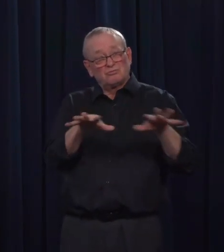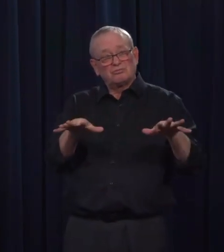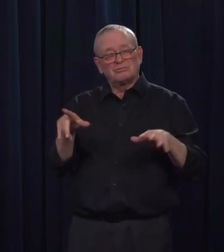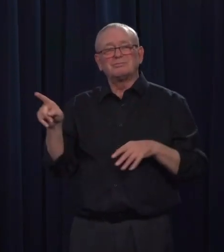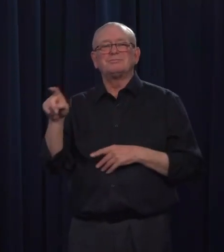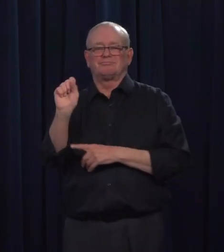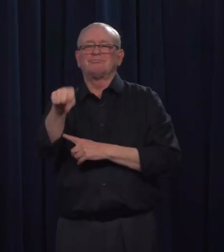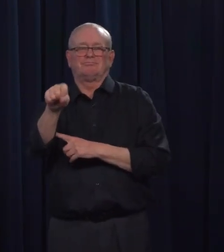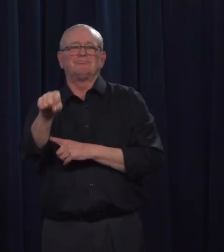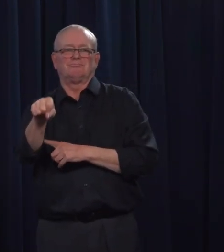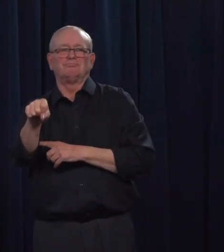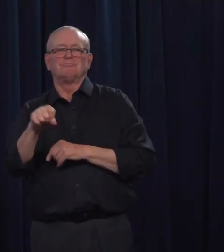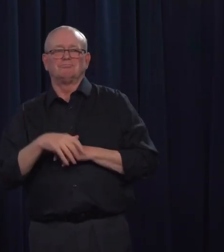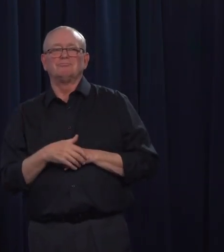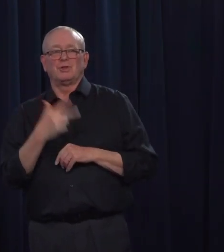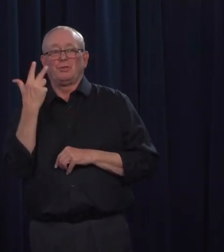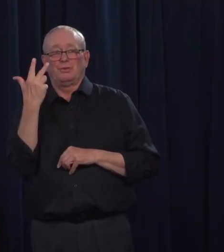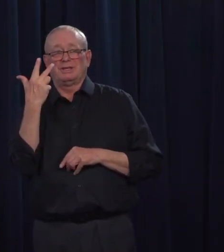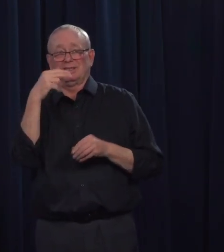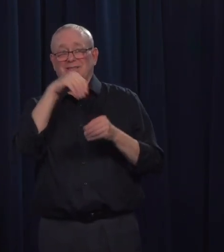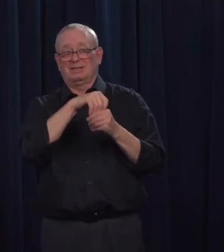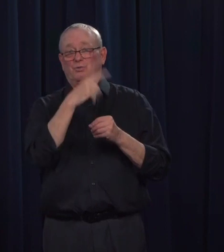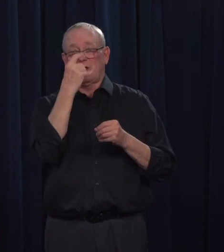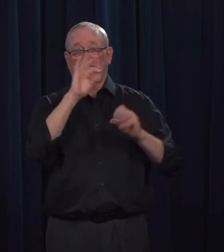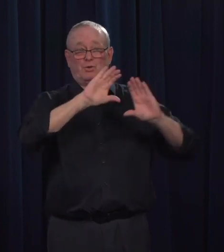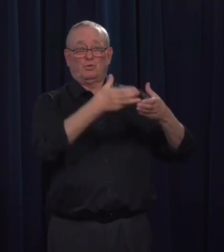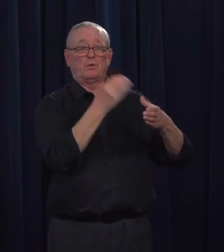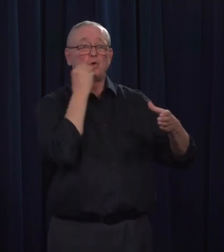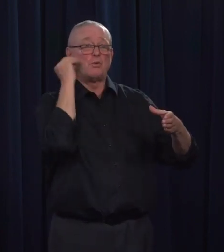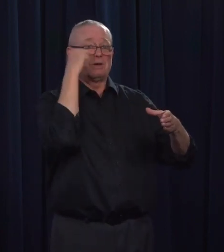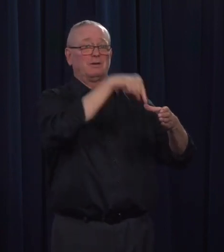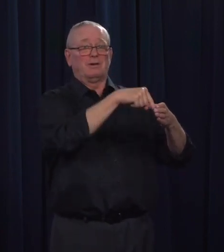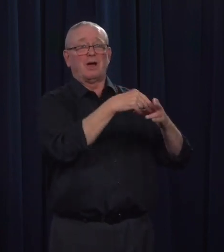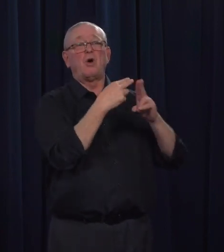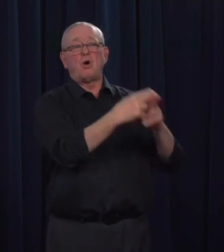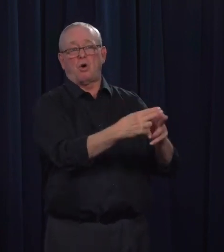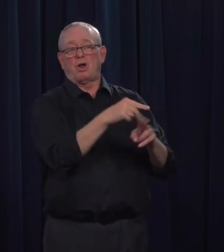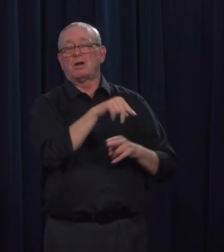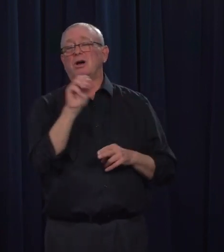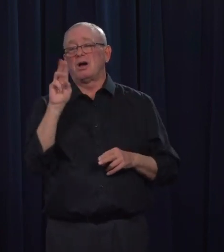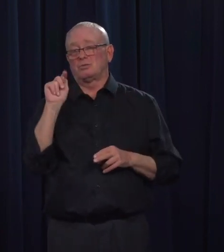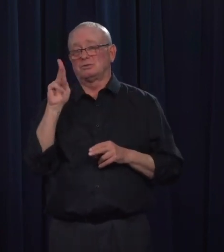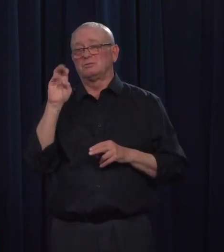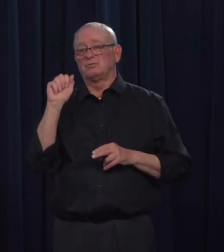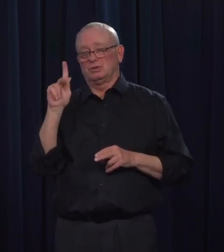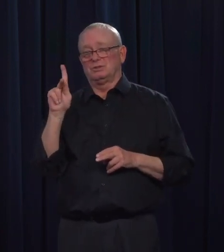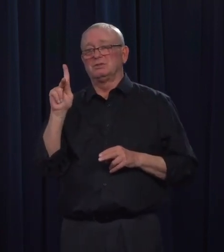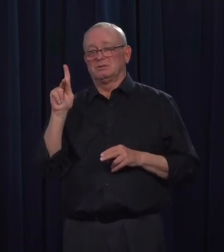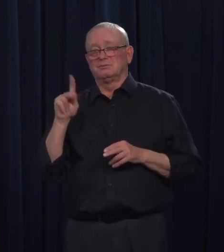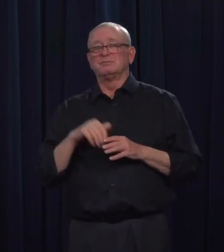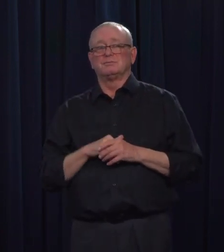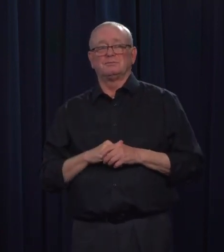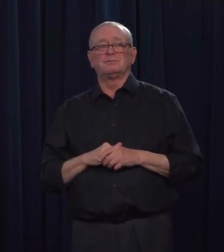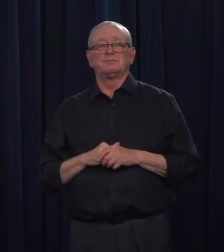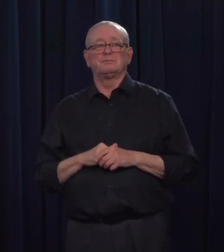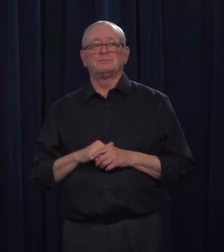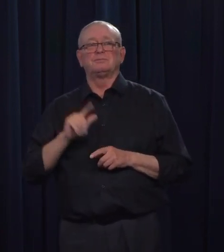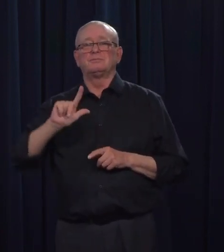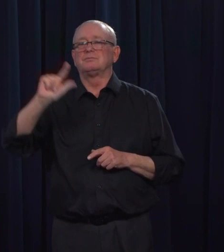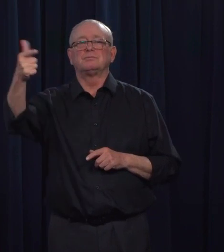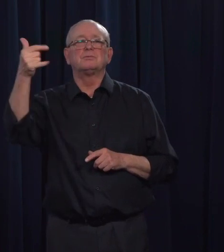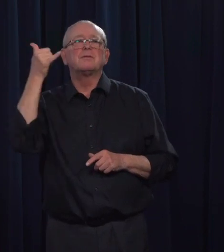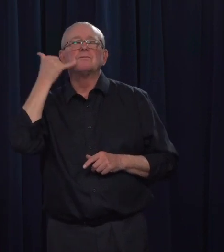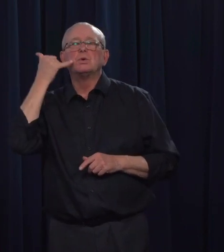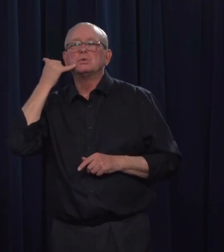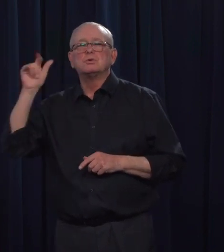we'll come back to the room. Operator, could you patch through the first question, please? Yes, first question is from Jason Herring with the Gauntlet. Jason, your line is